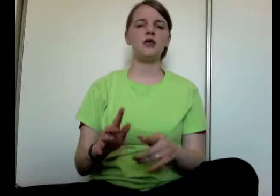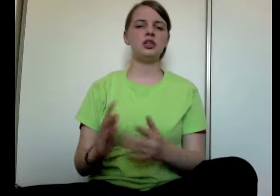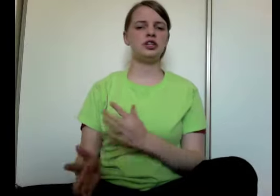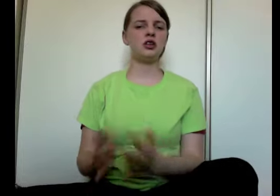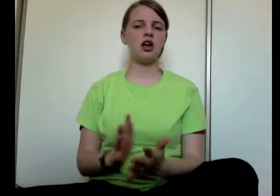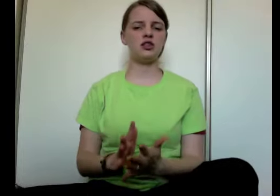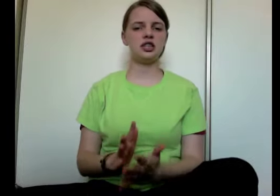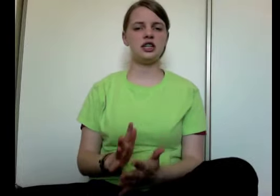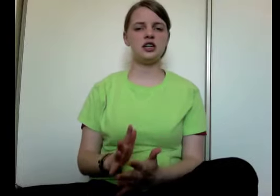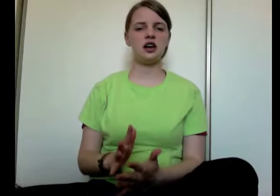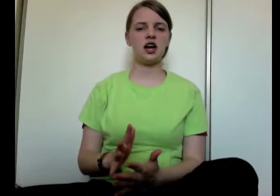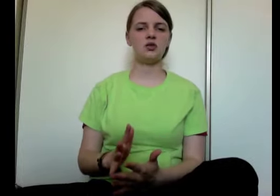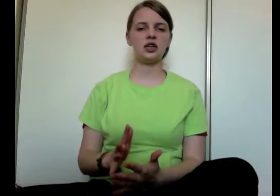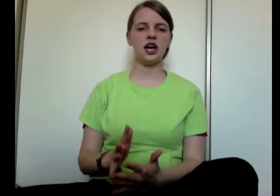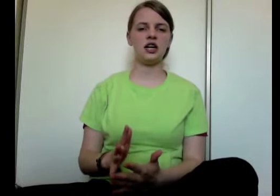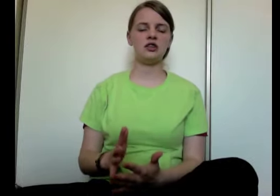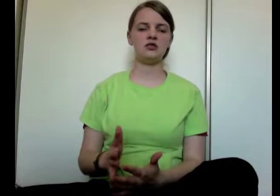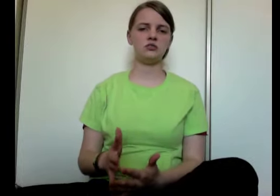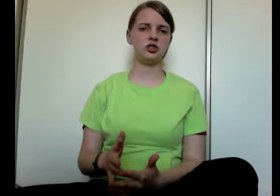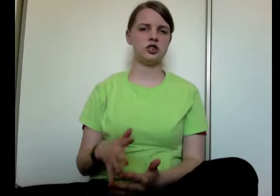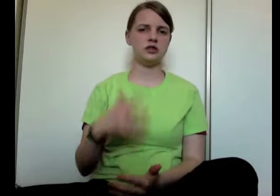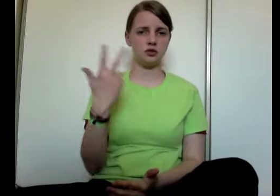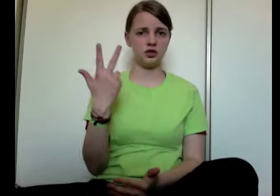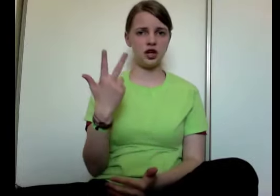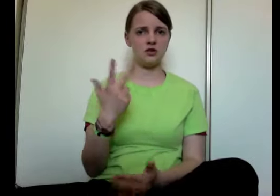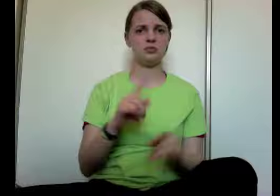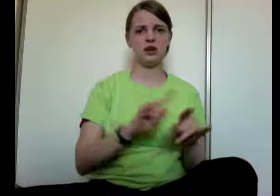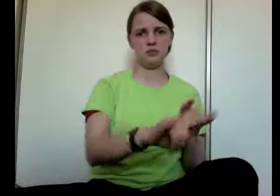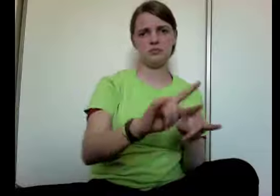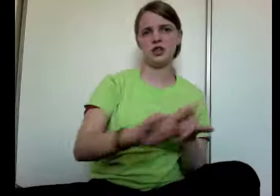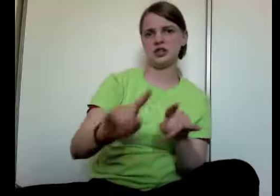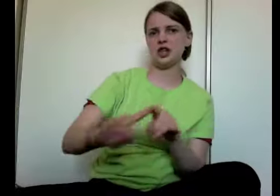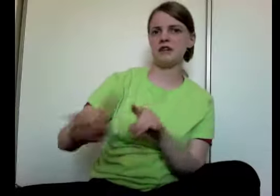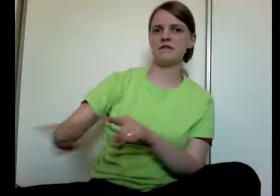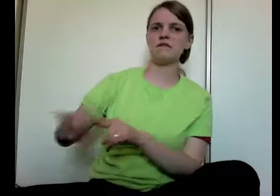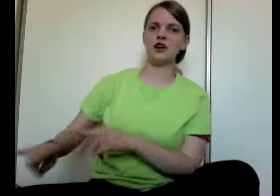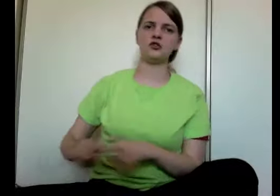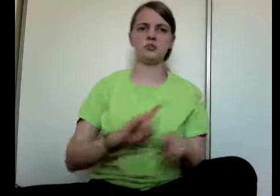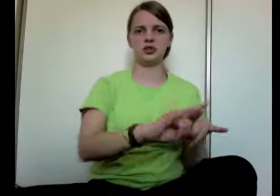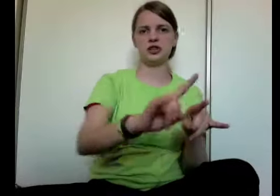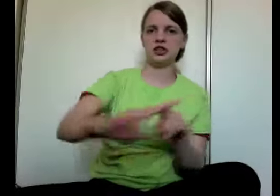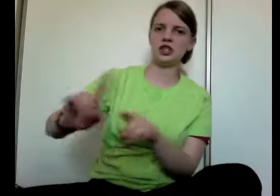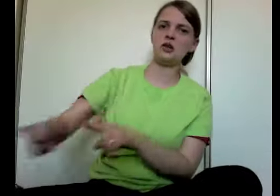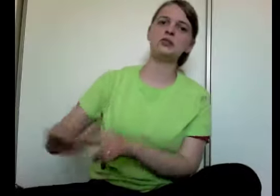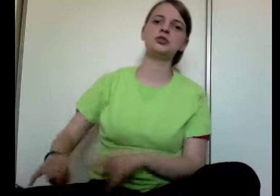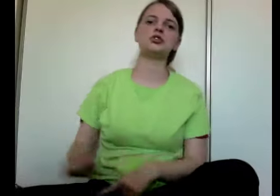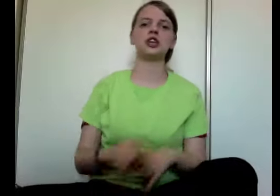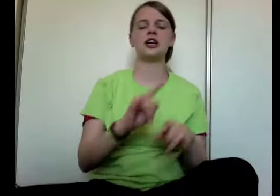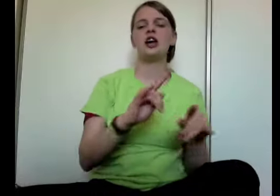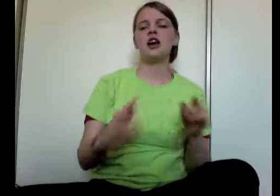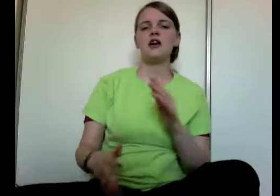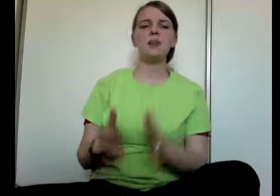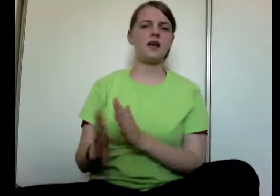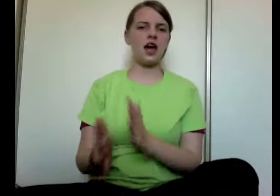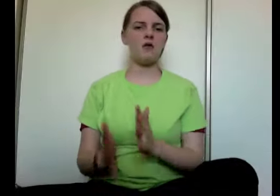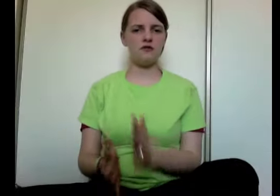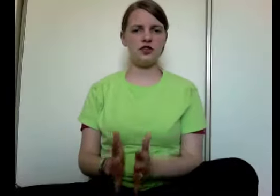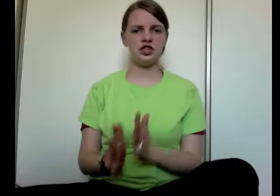the gloss, I only had it deceive 3 times, but it's like 100 bazillion times. So just like how it fits